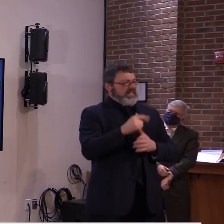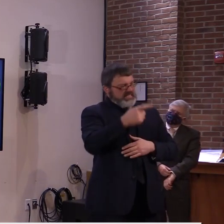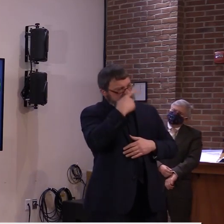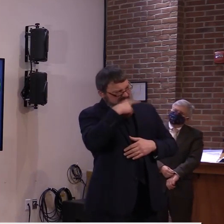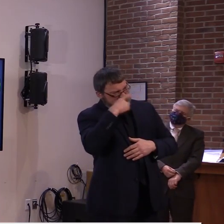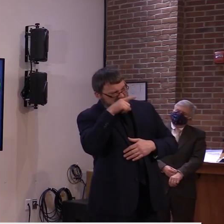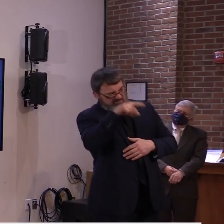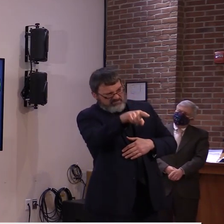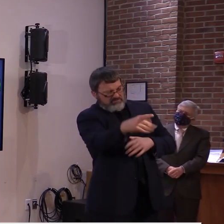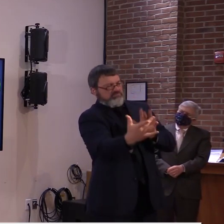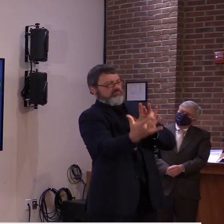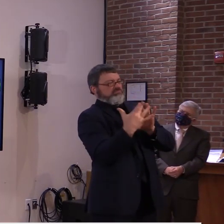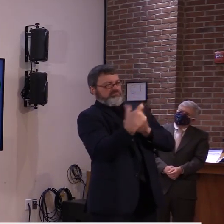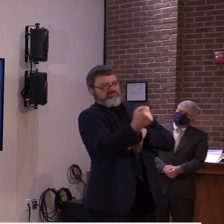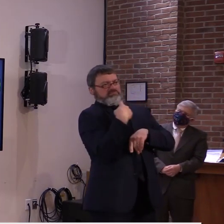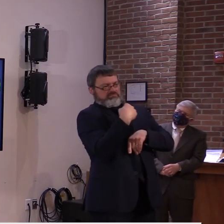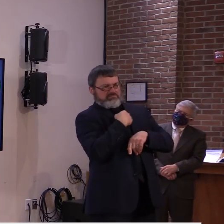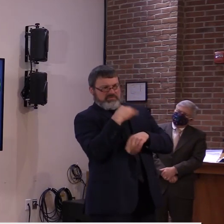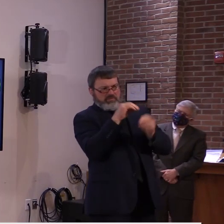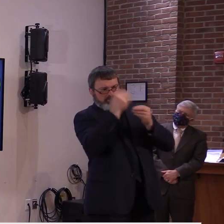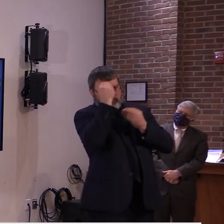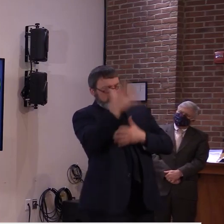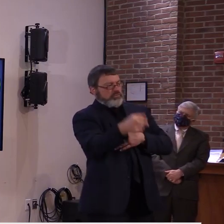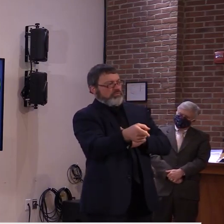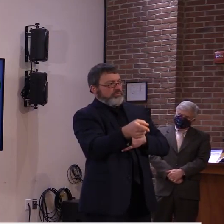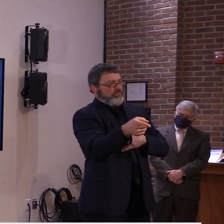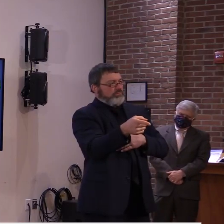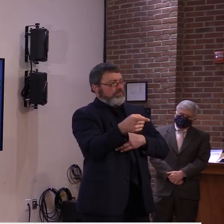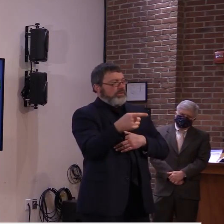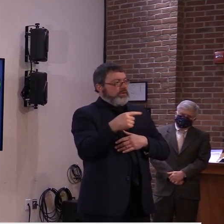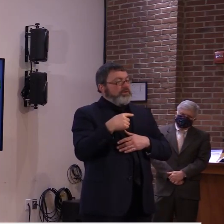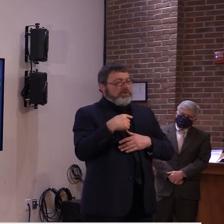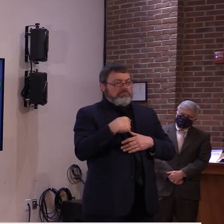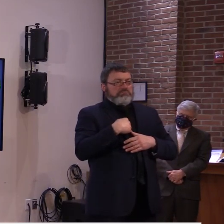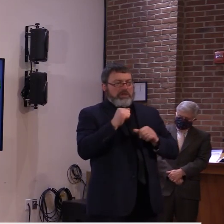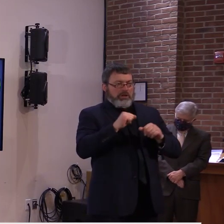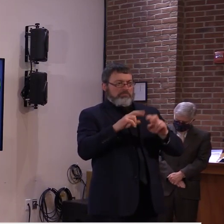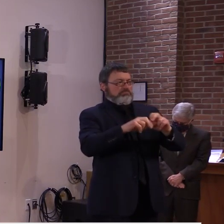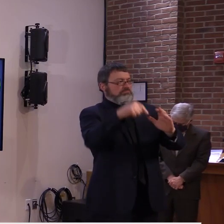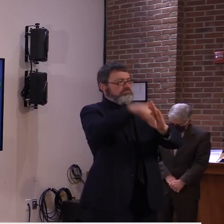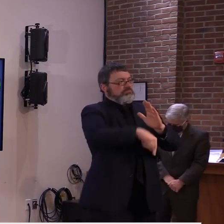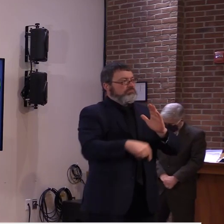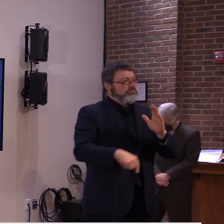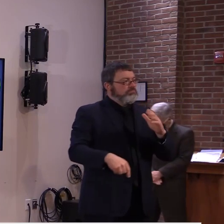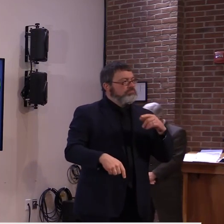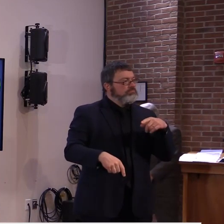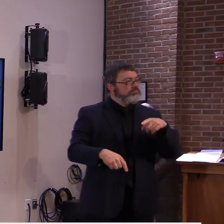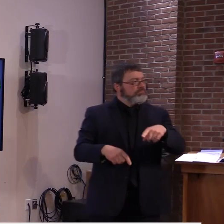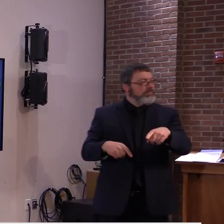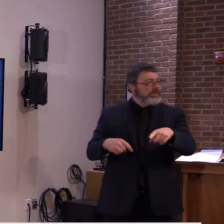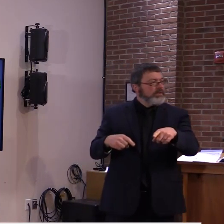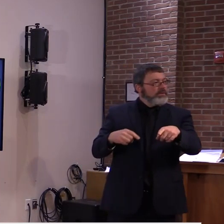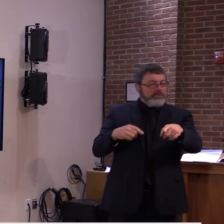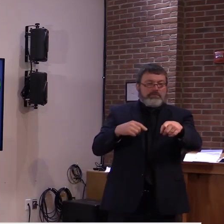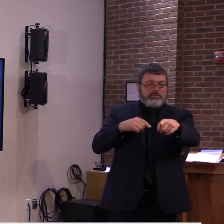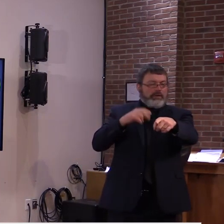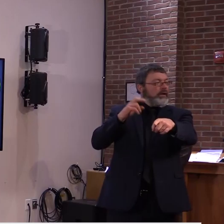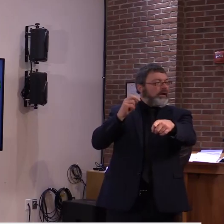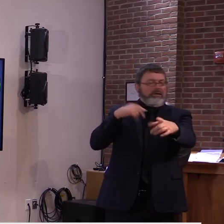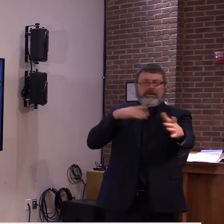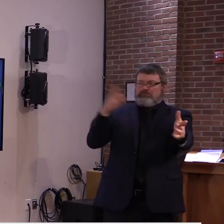versus quarantine and how challenging that was, and if they were informed of the supports that are available, which is normal part